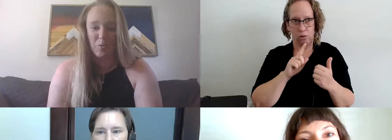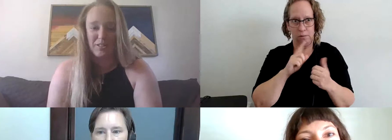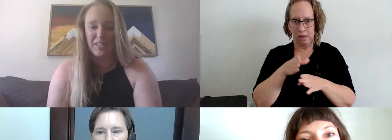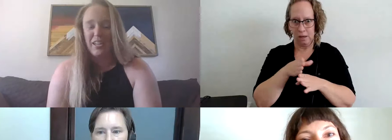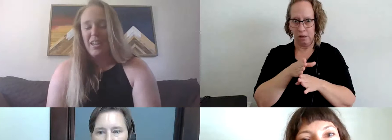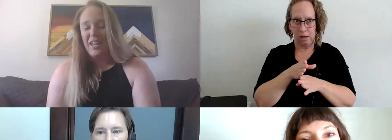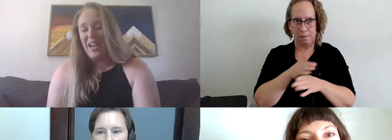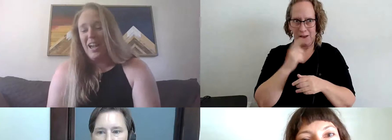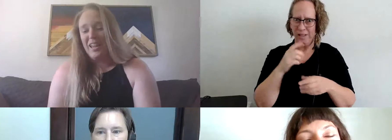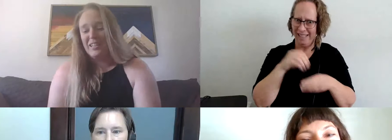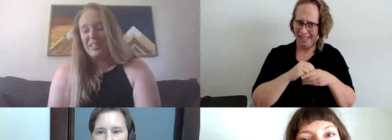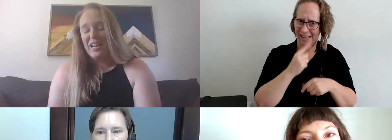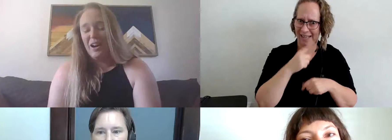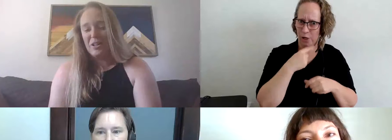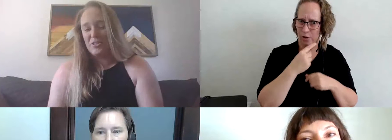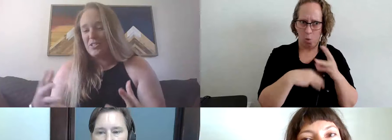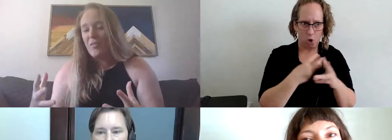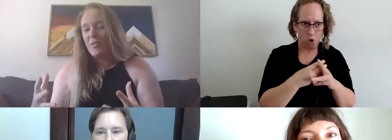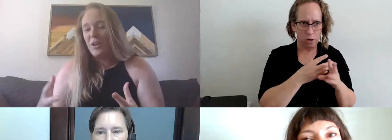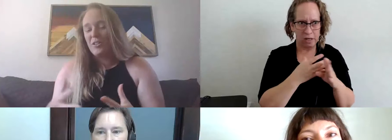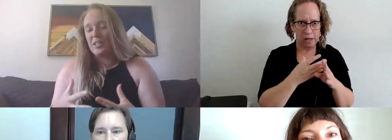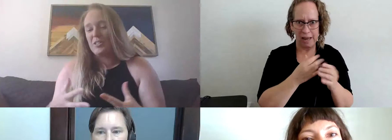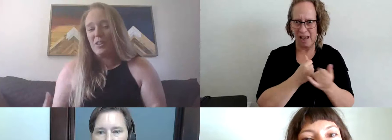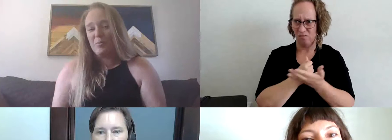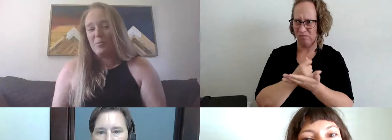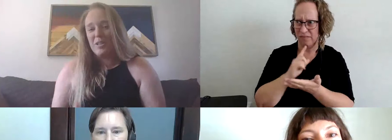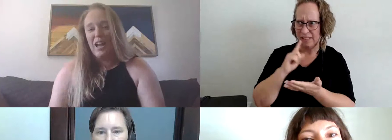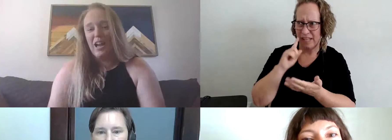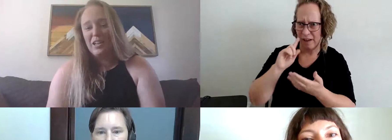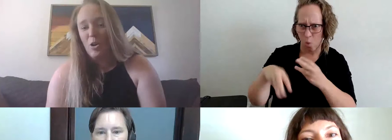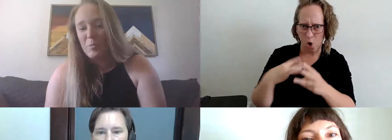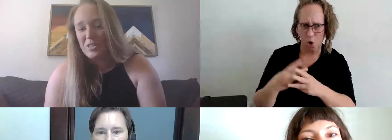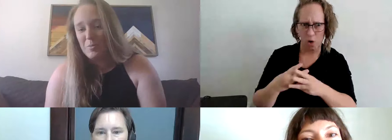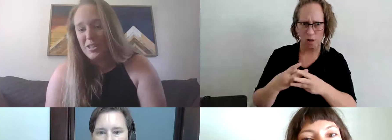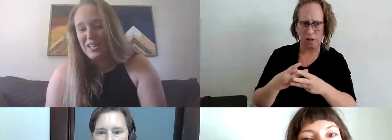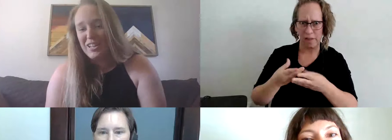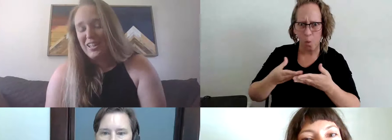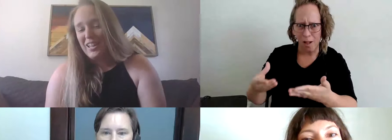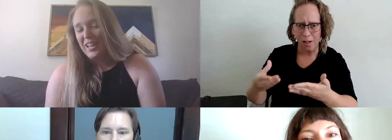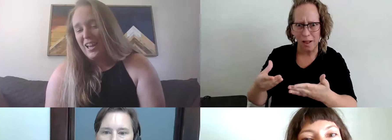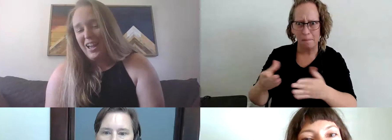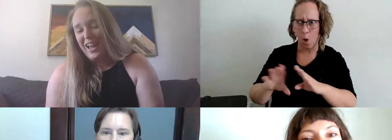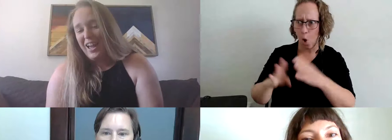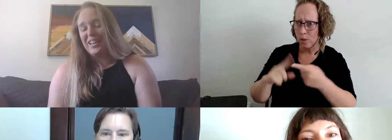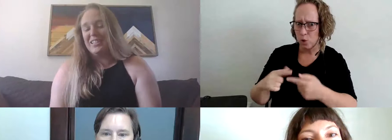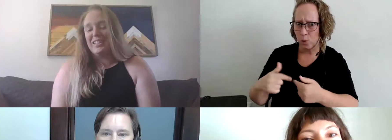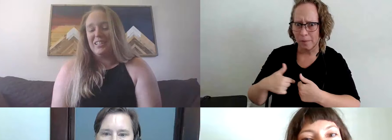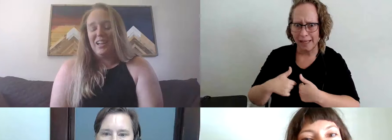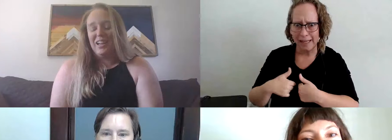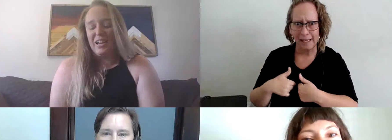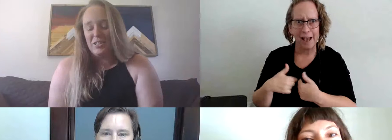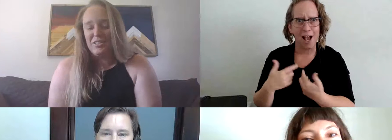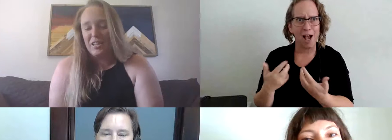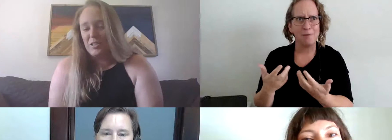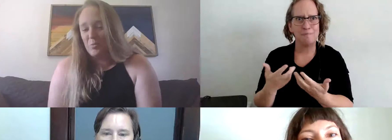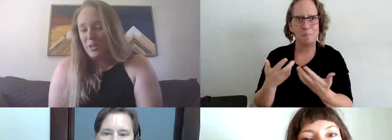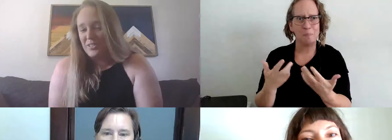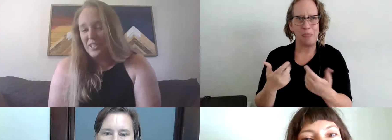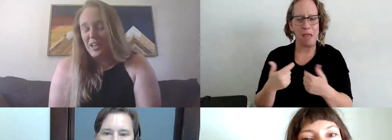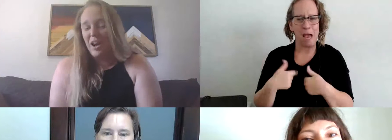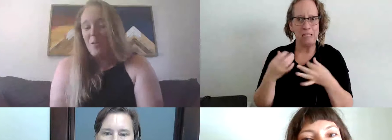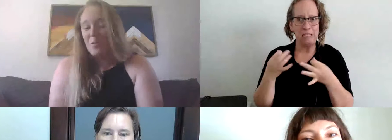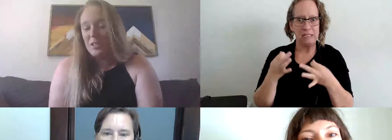up in the hearing world. And now here's this deaf world that's welcoming and open to me. And I